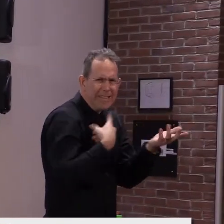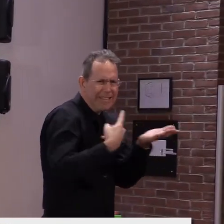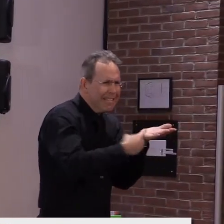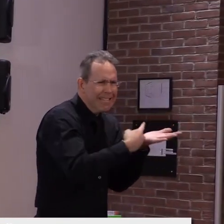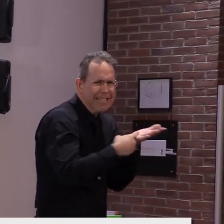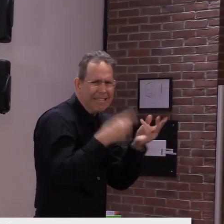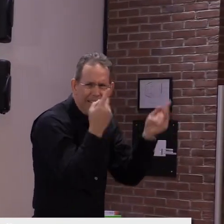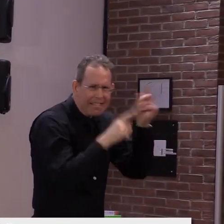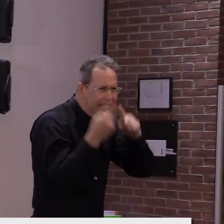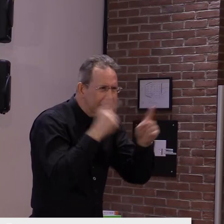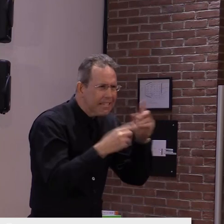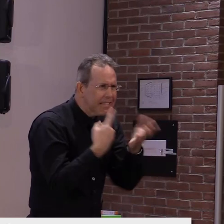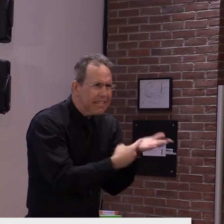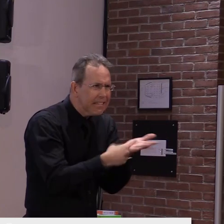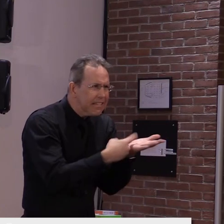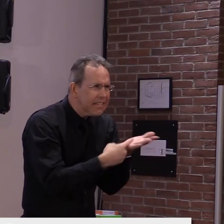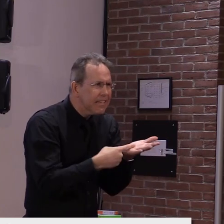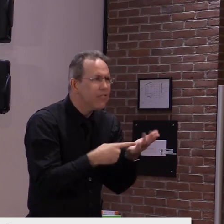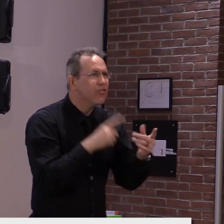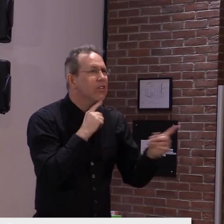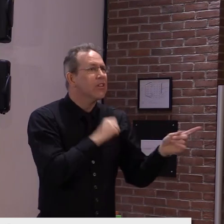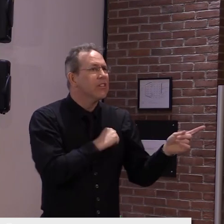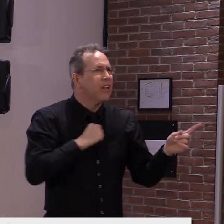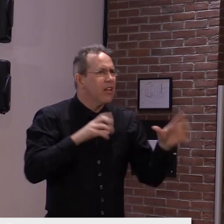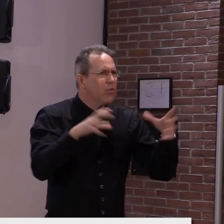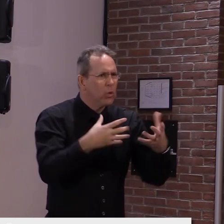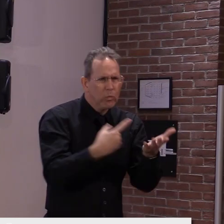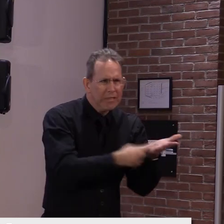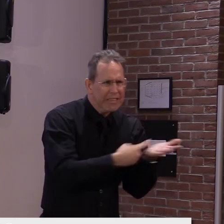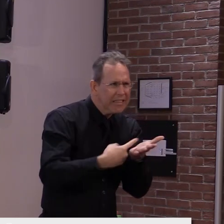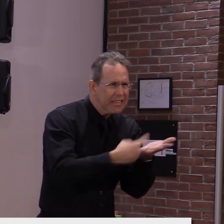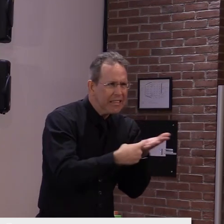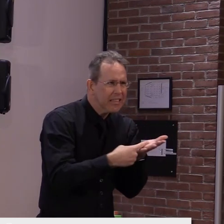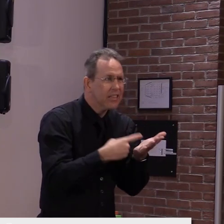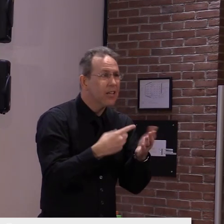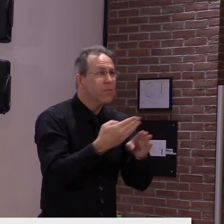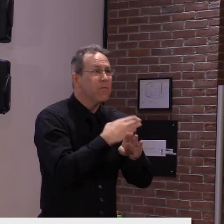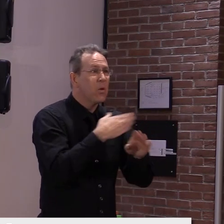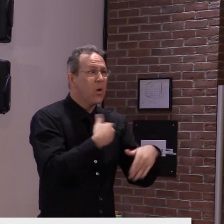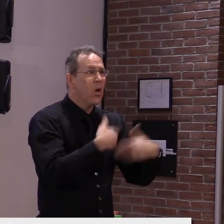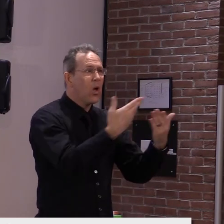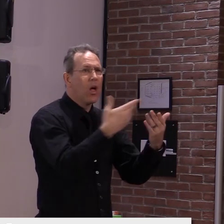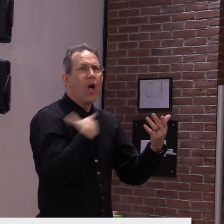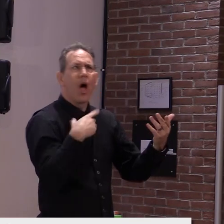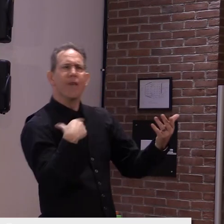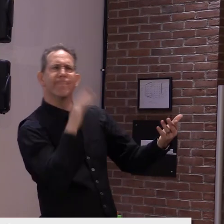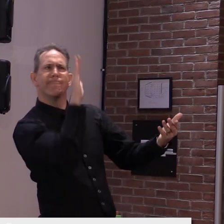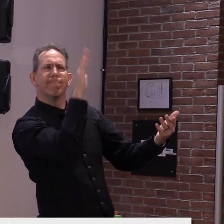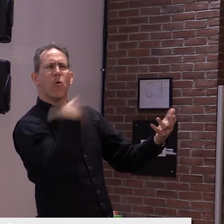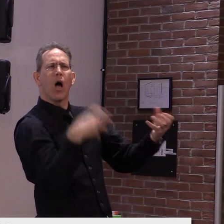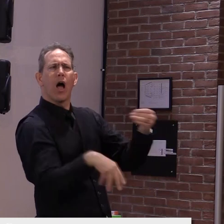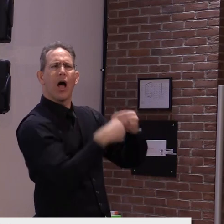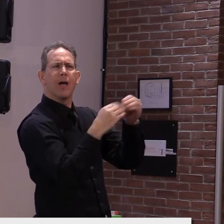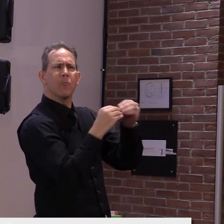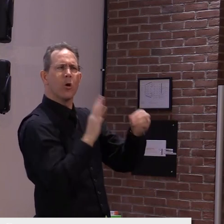House. We said before it came up, we wanted to add more money, and we have done that.